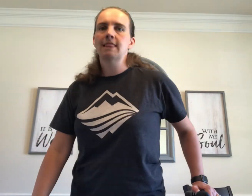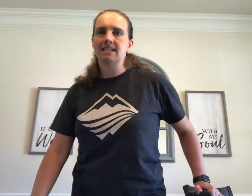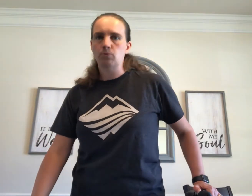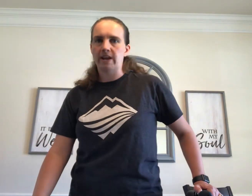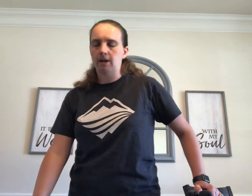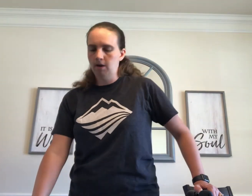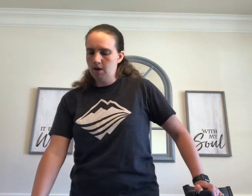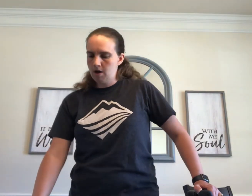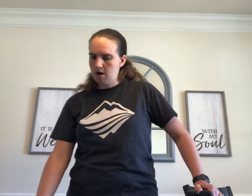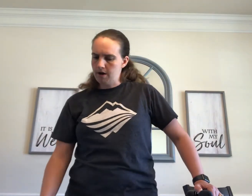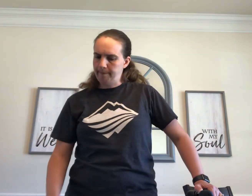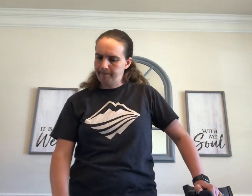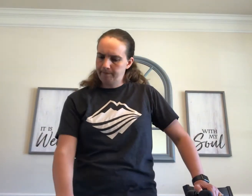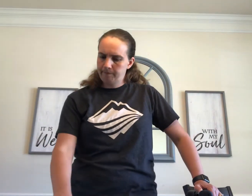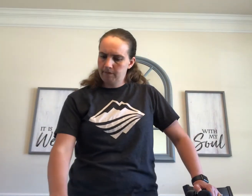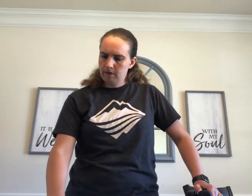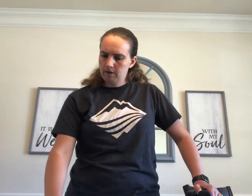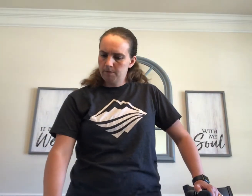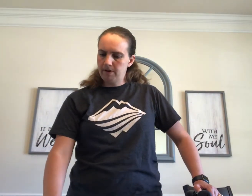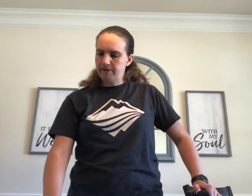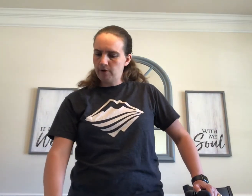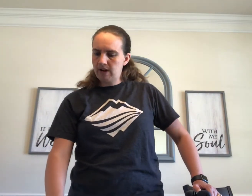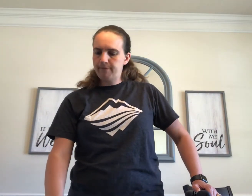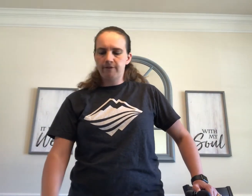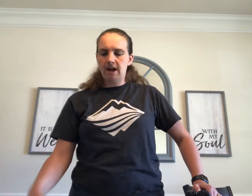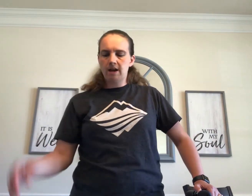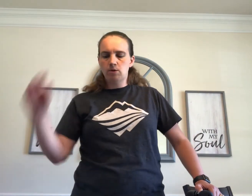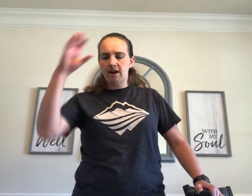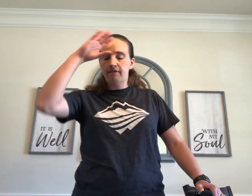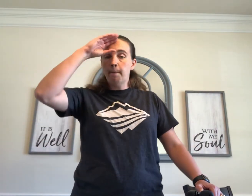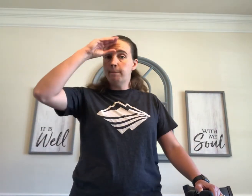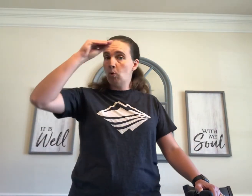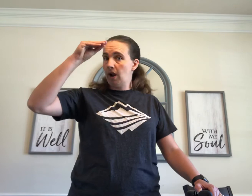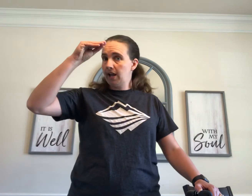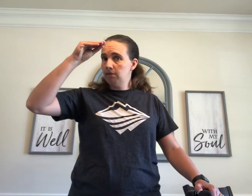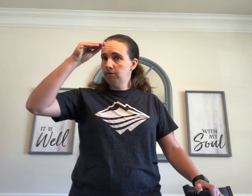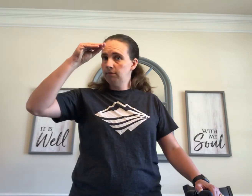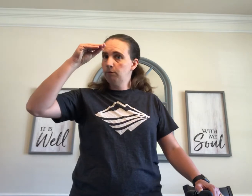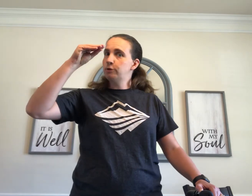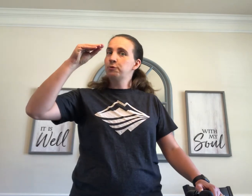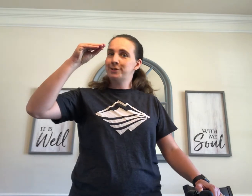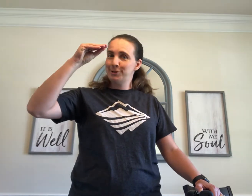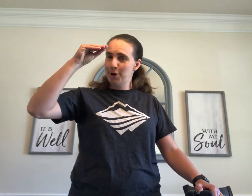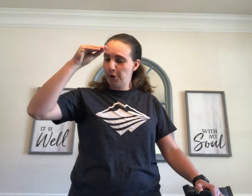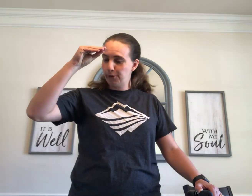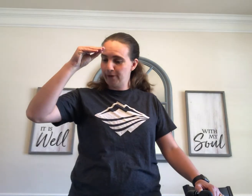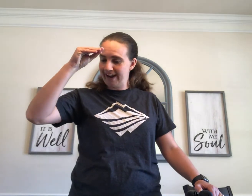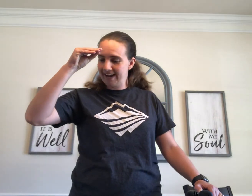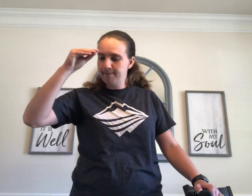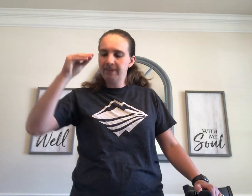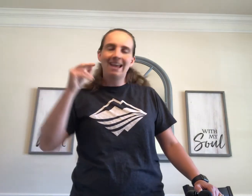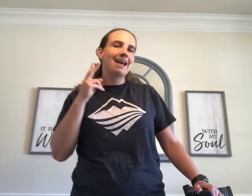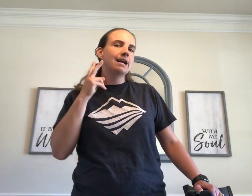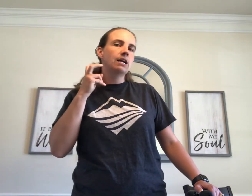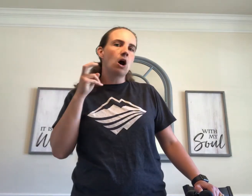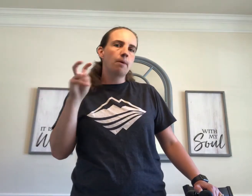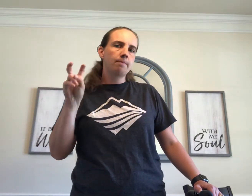last week. But the vocab for that, you have boy, which we should know, right? Gum, you guys